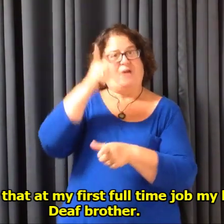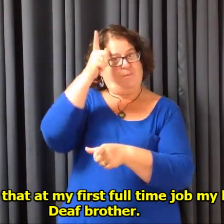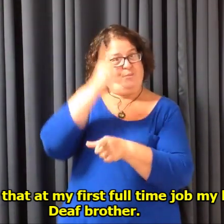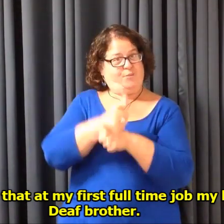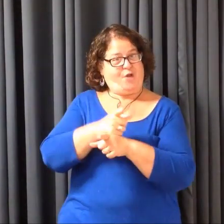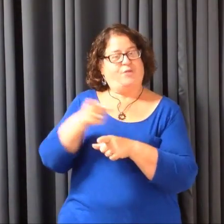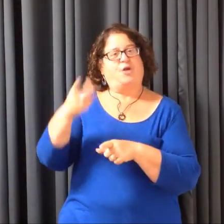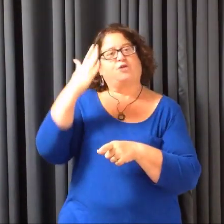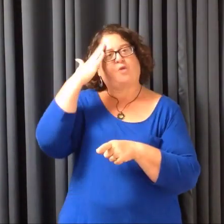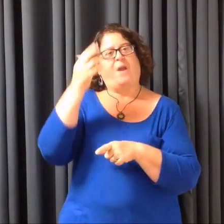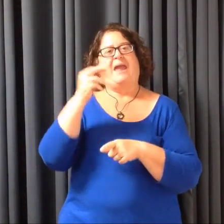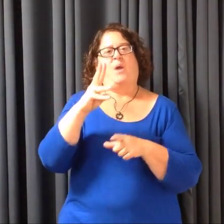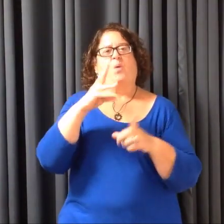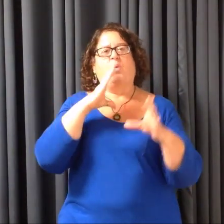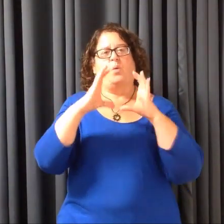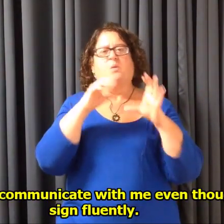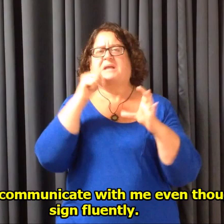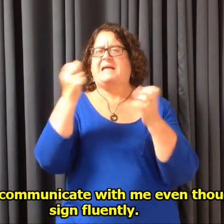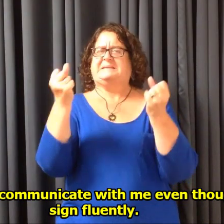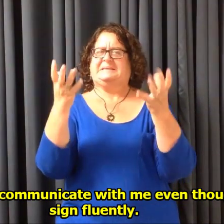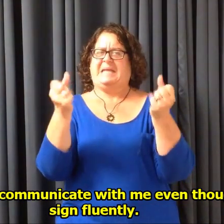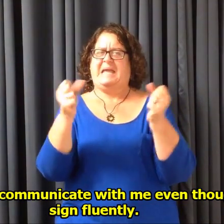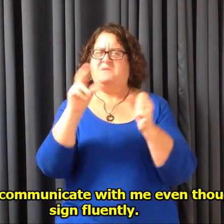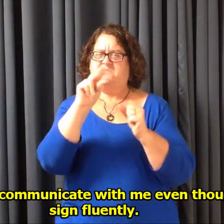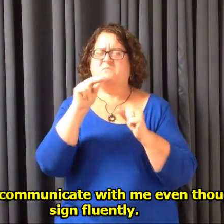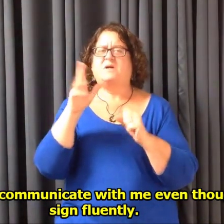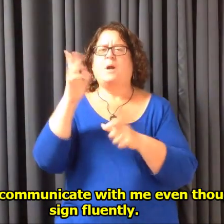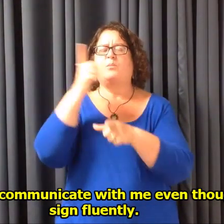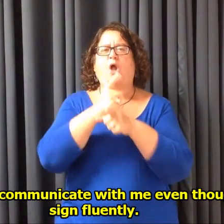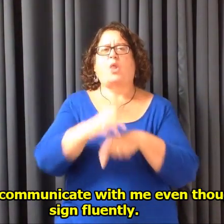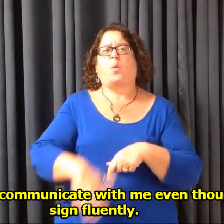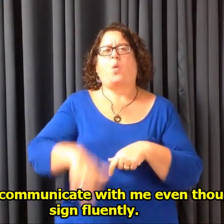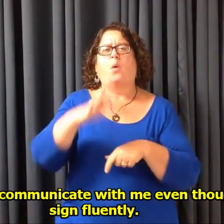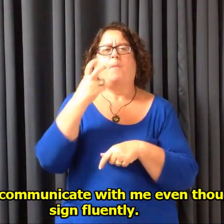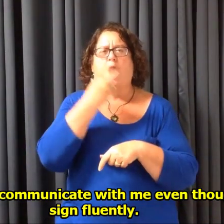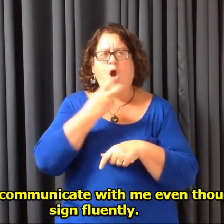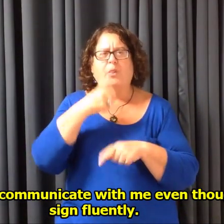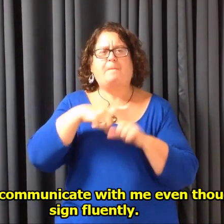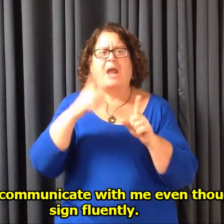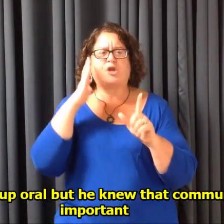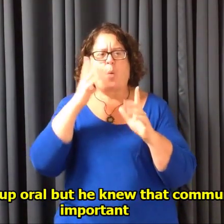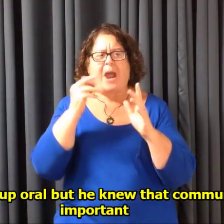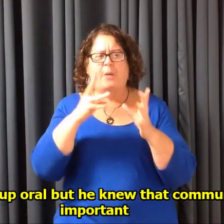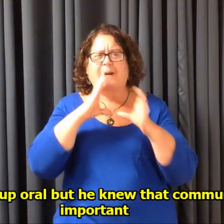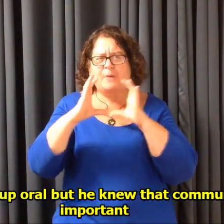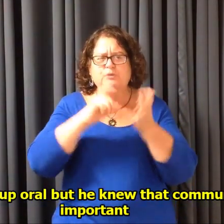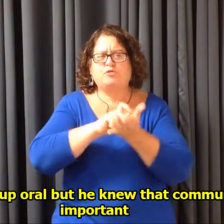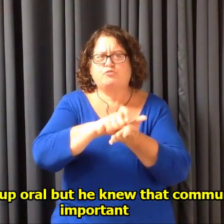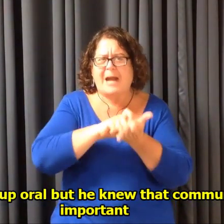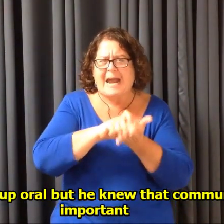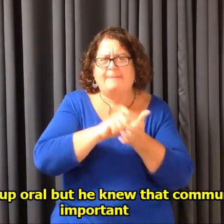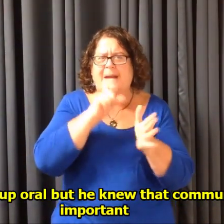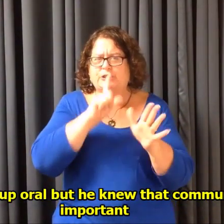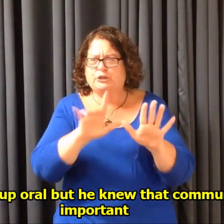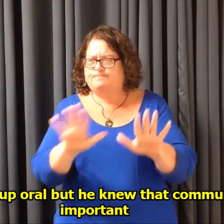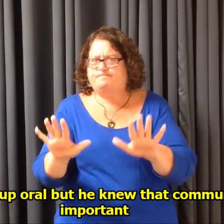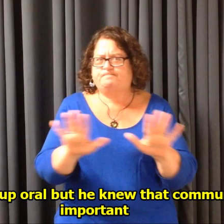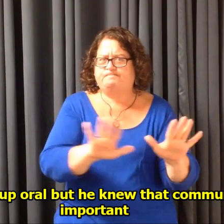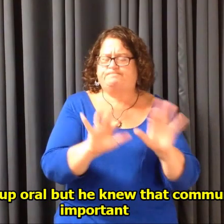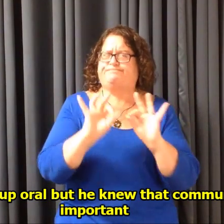brother. He knew how to communicate with me, even though he didn't sign fluently. His brother grew up oral, but he knew that communication was